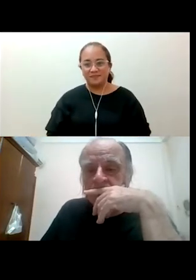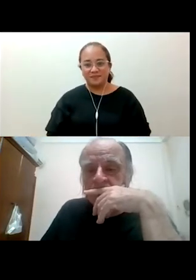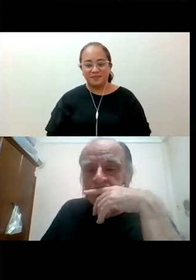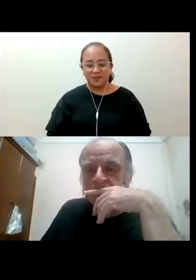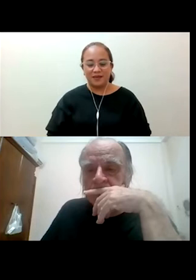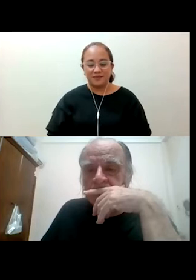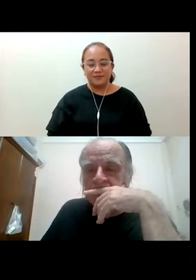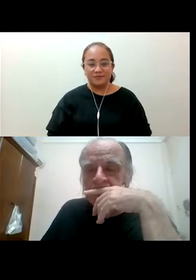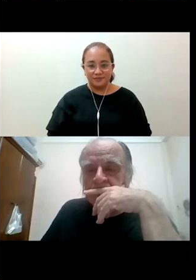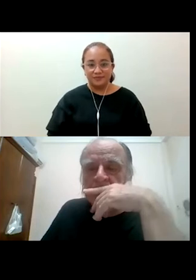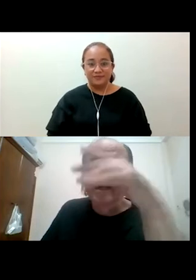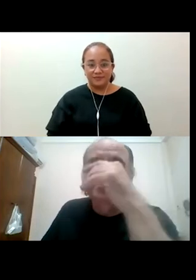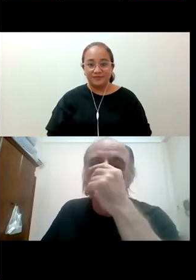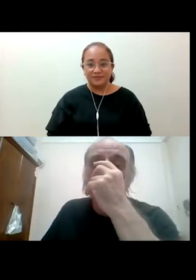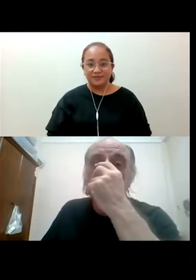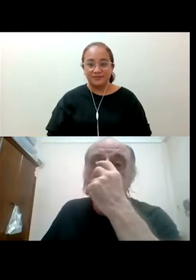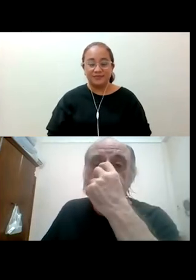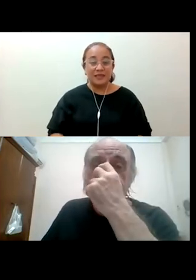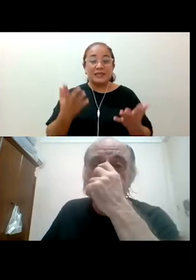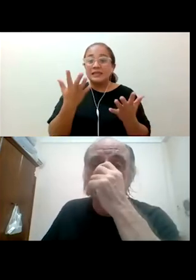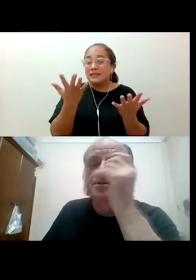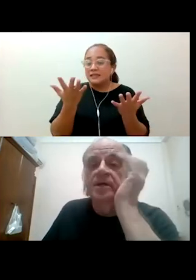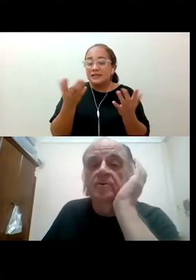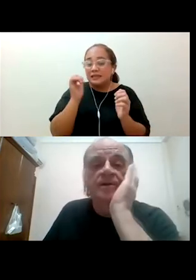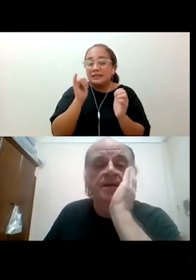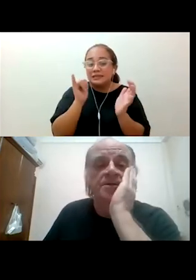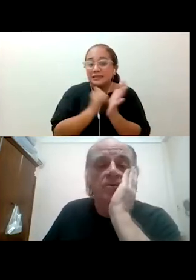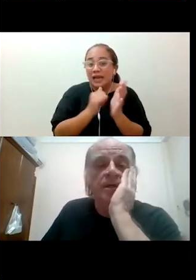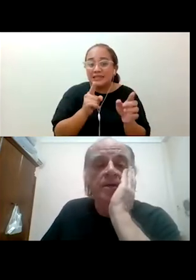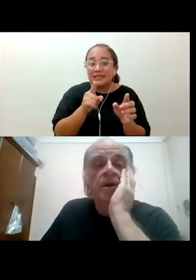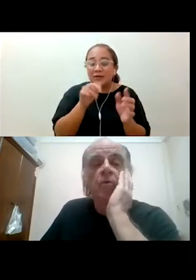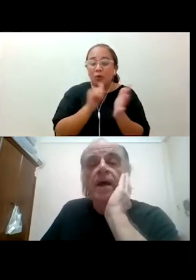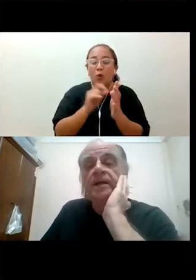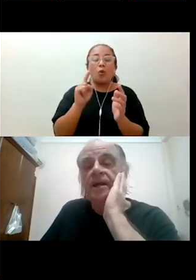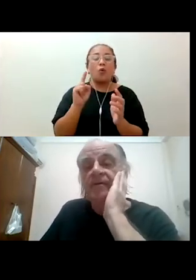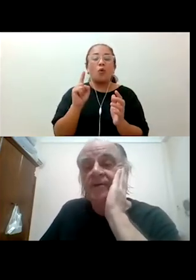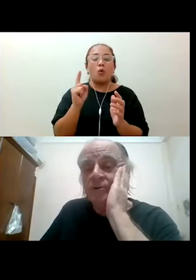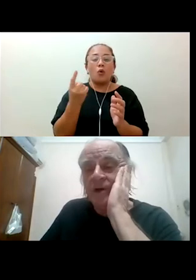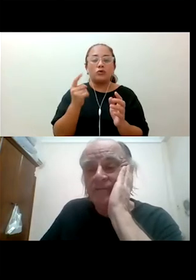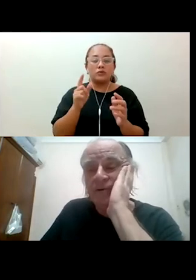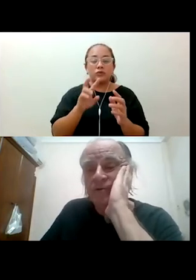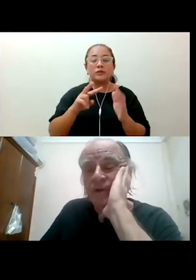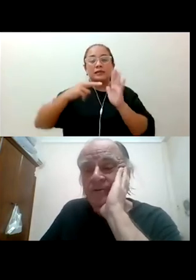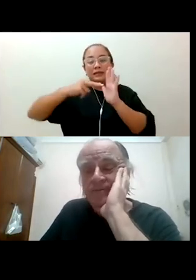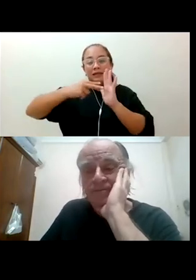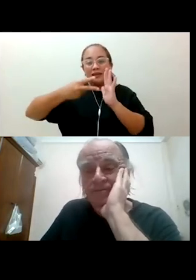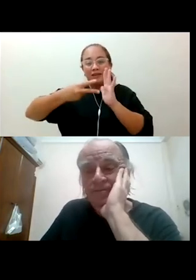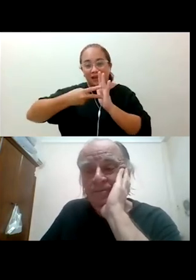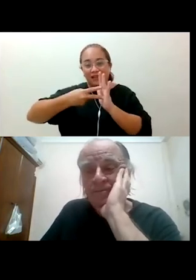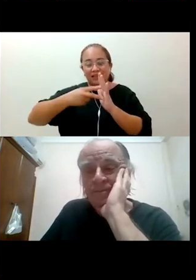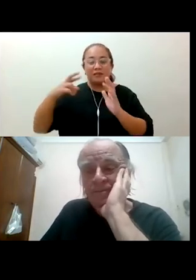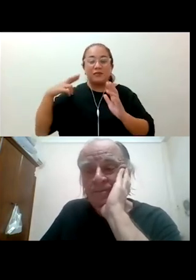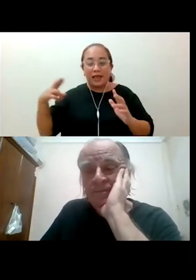Yes, sir. Yes. We understand Yeah, that, so sir. Yes. that's just the only thing. It's only right and left that you have to switch